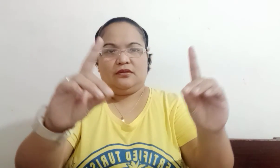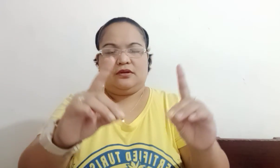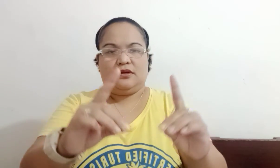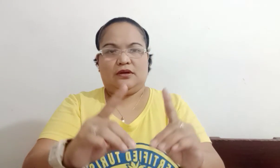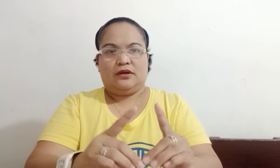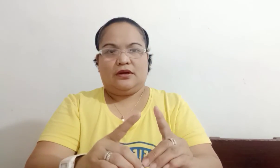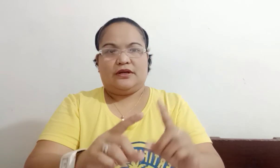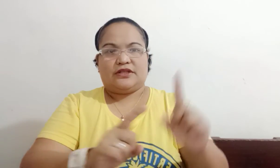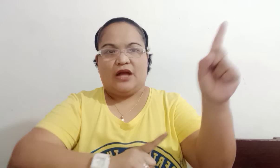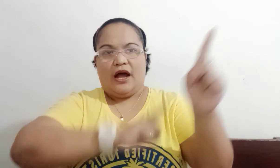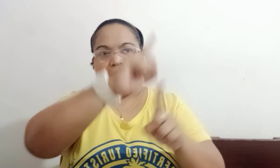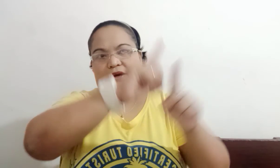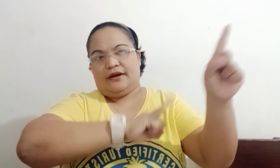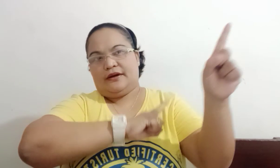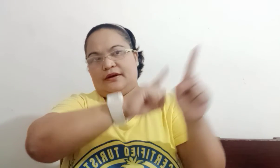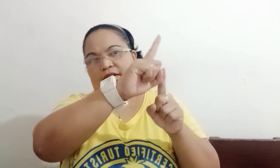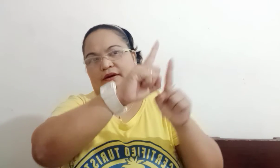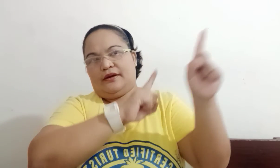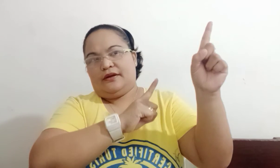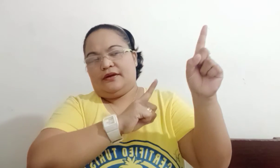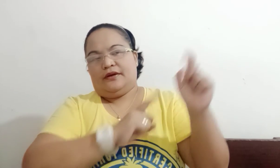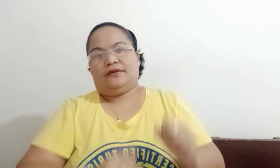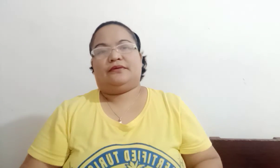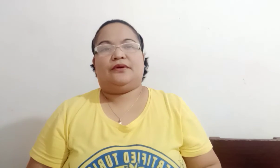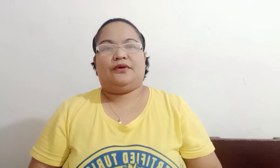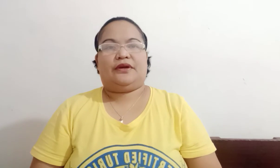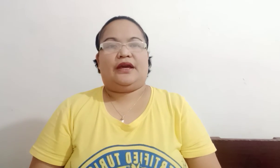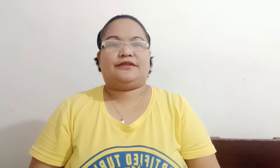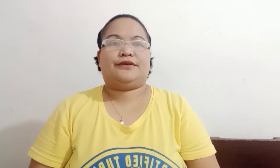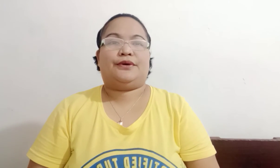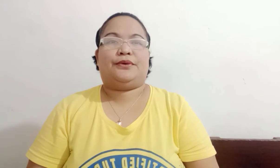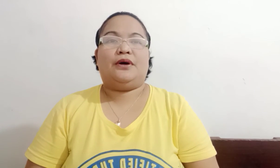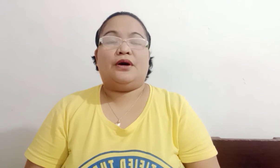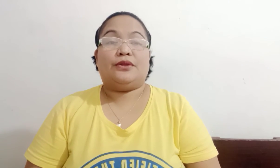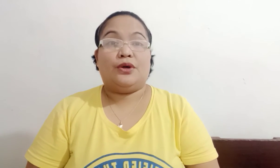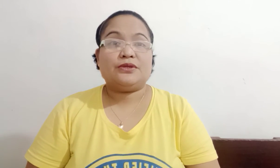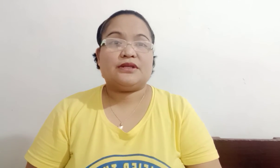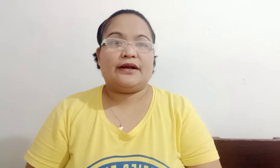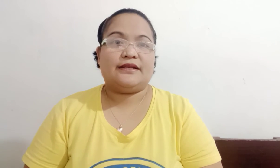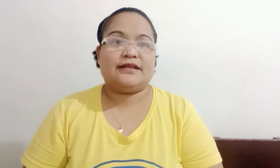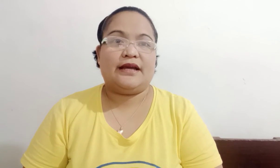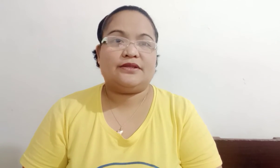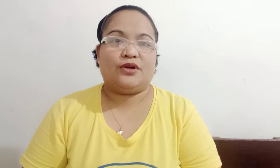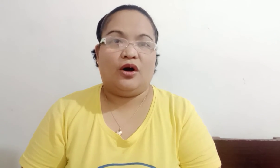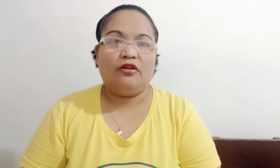diamond, star, okay, so those are the signs of